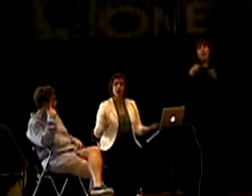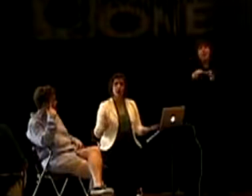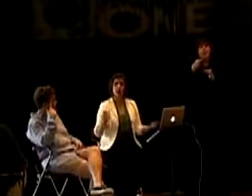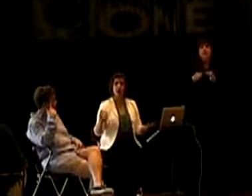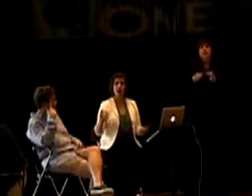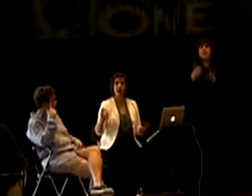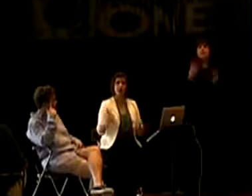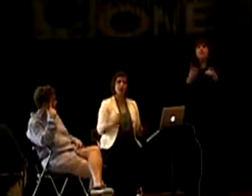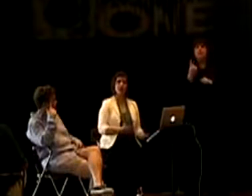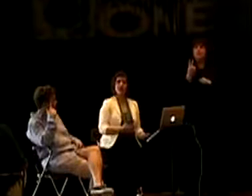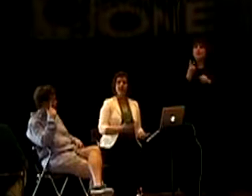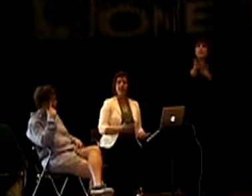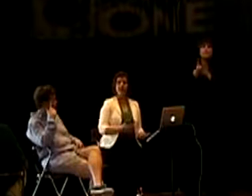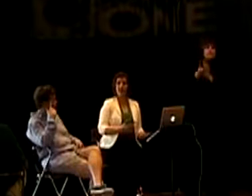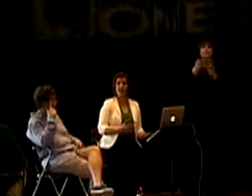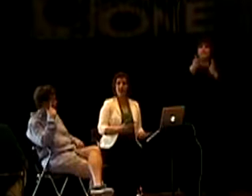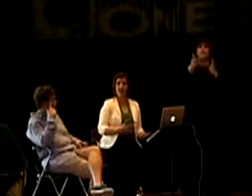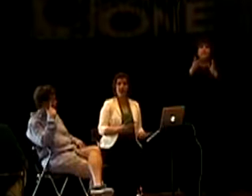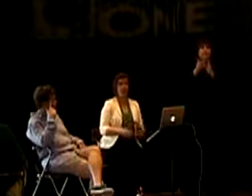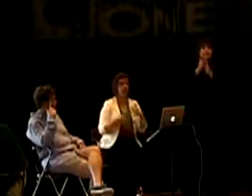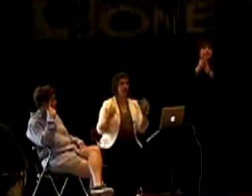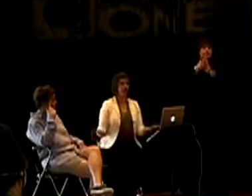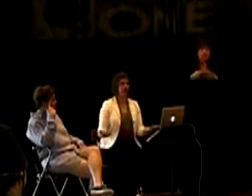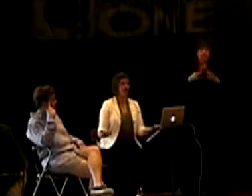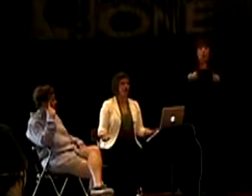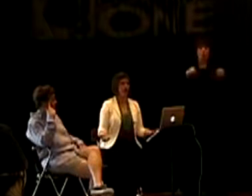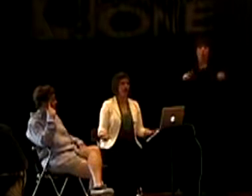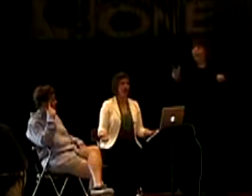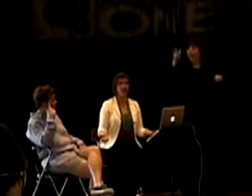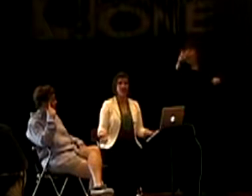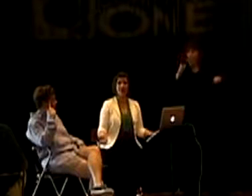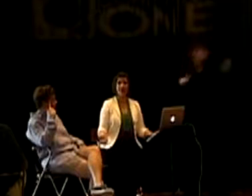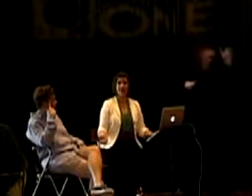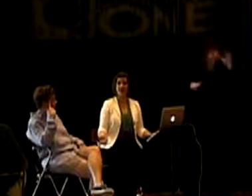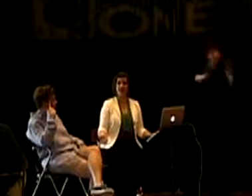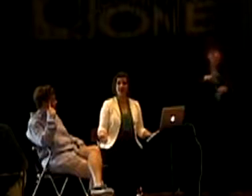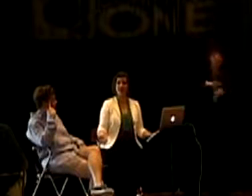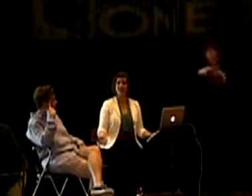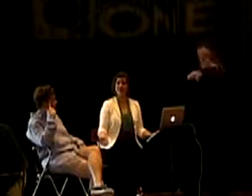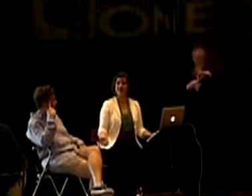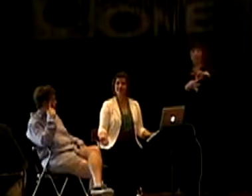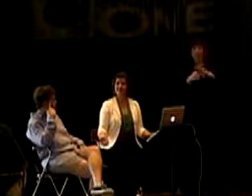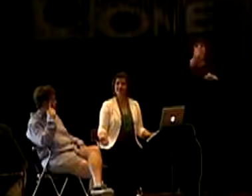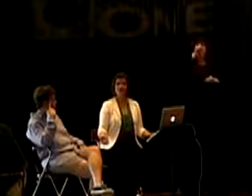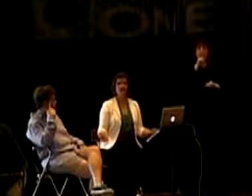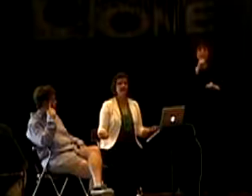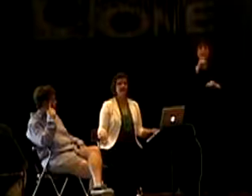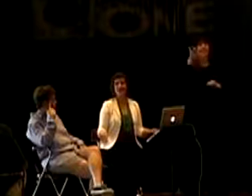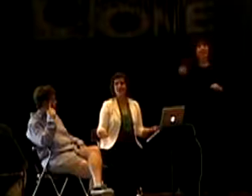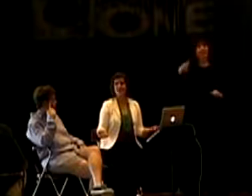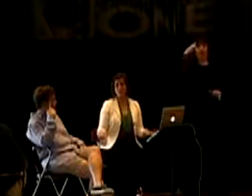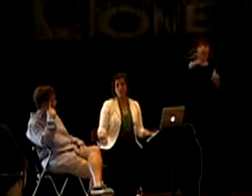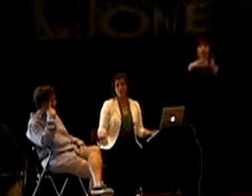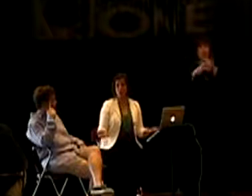moment or two while the interpreting is happening, and that's just part of what it means to have a completely accessible event. And we're